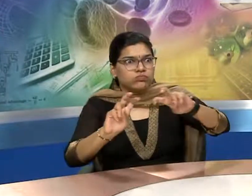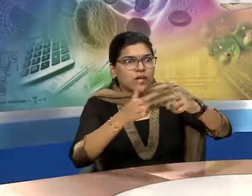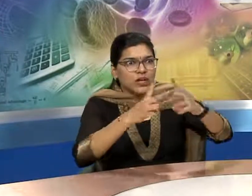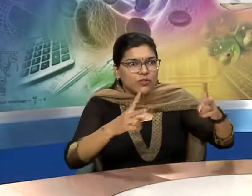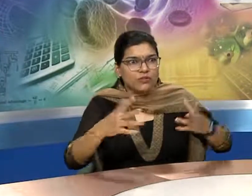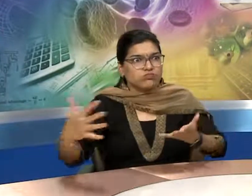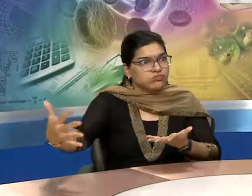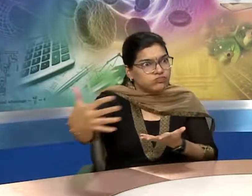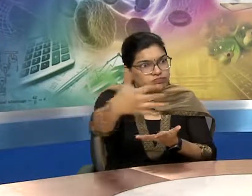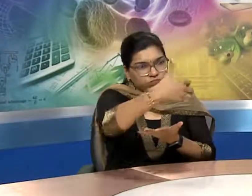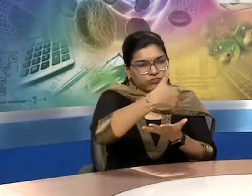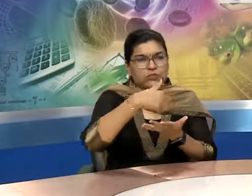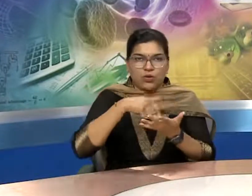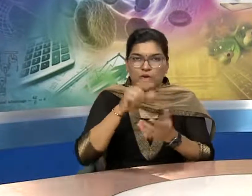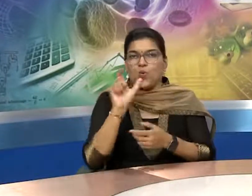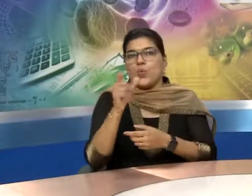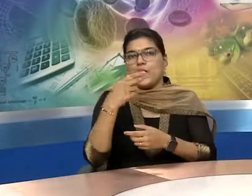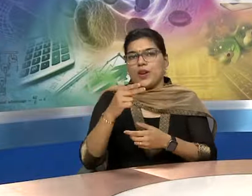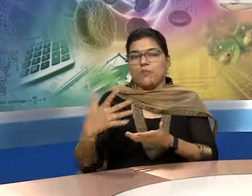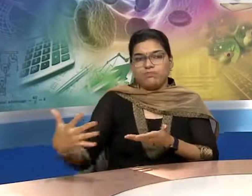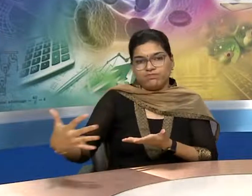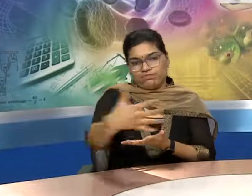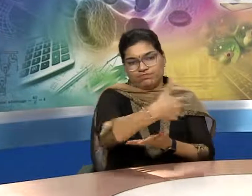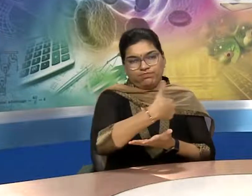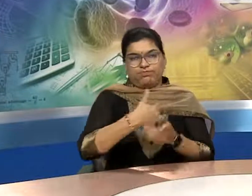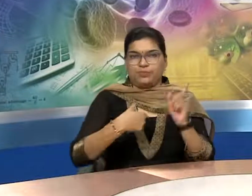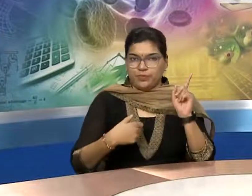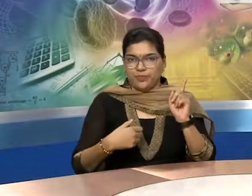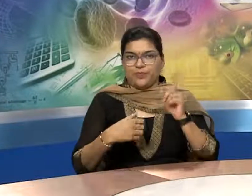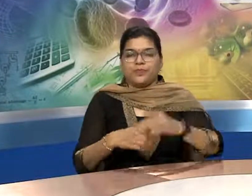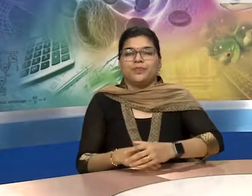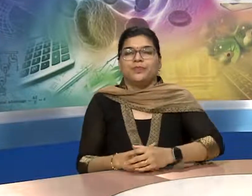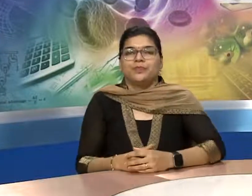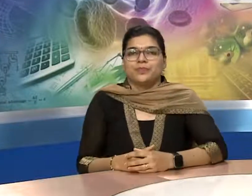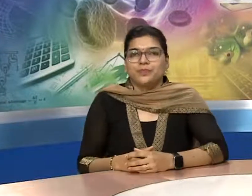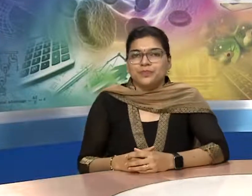use those collected information.